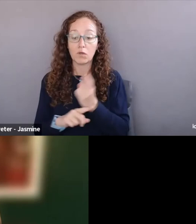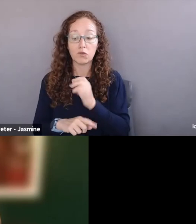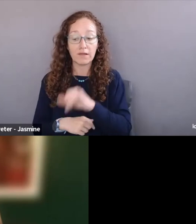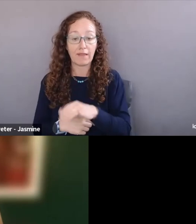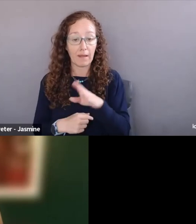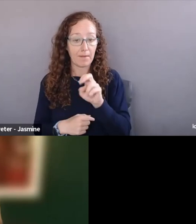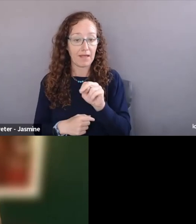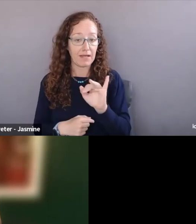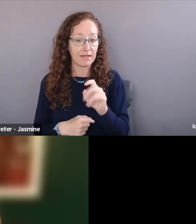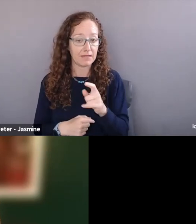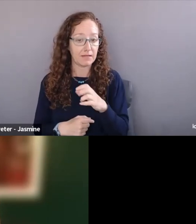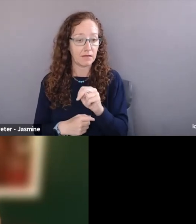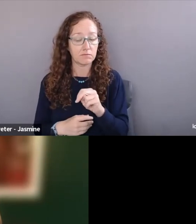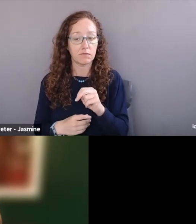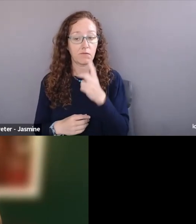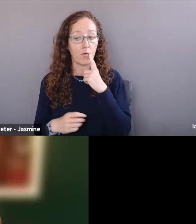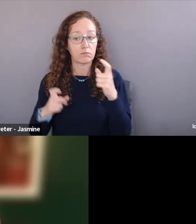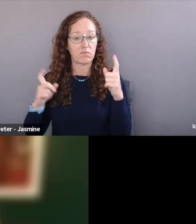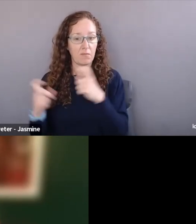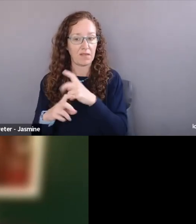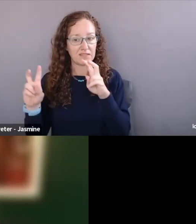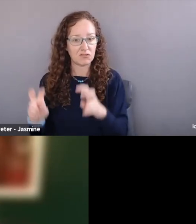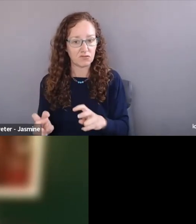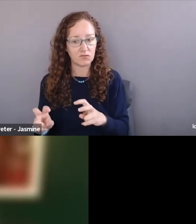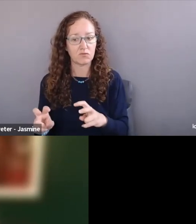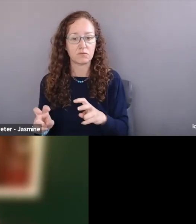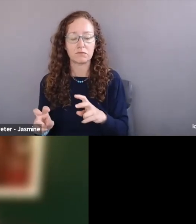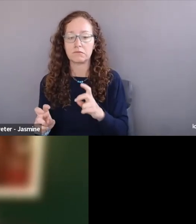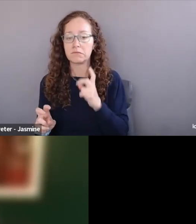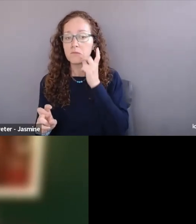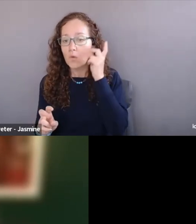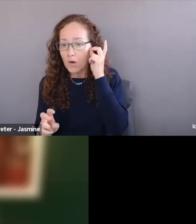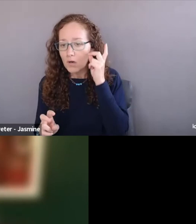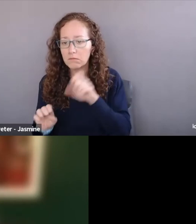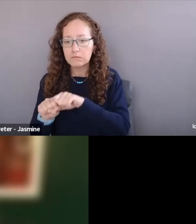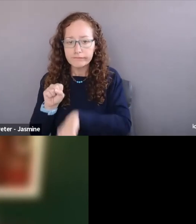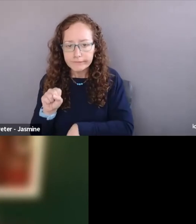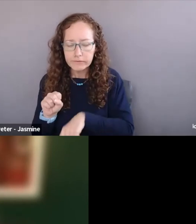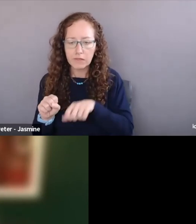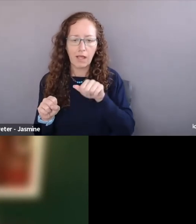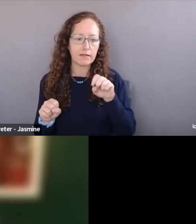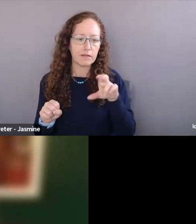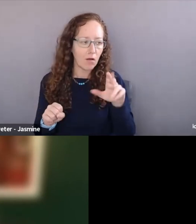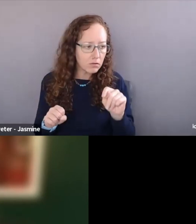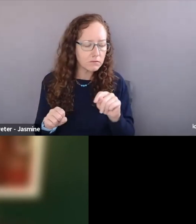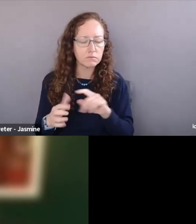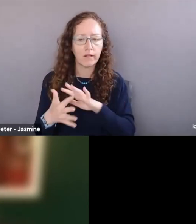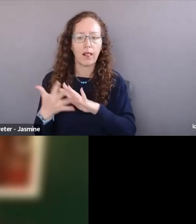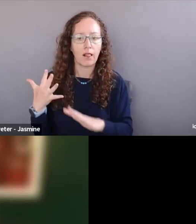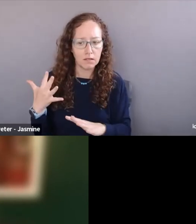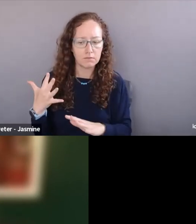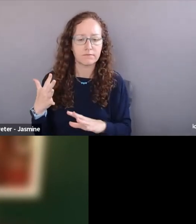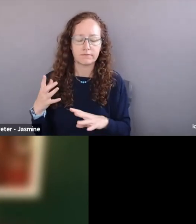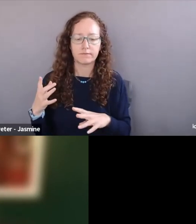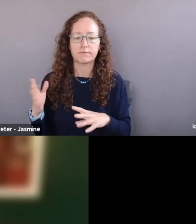with sexual harassment and sexual assault. And the other one was, I had been walking